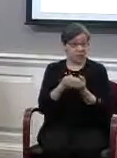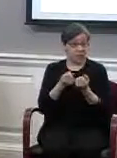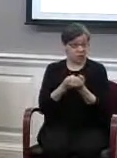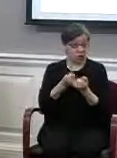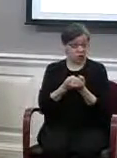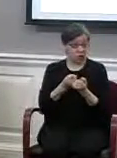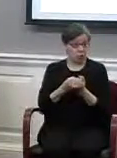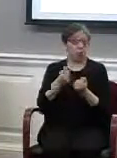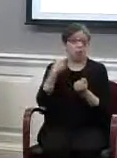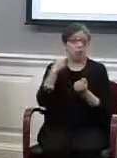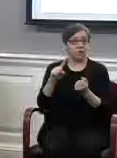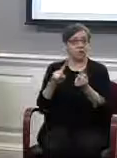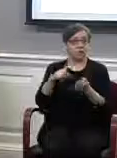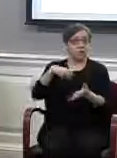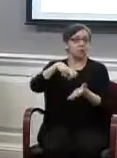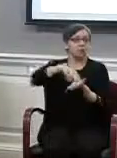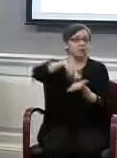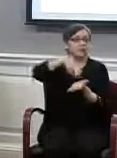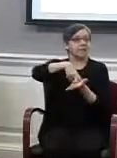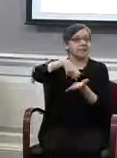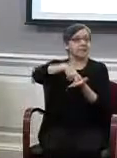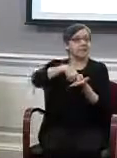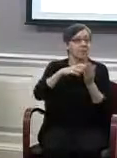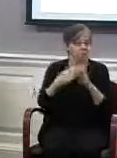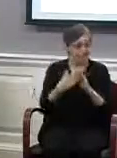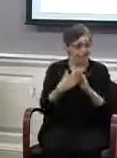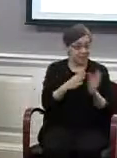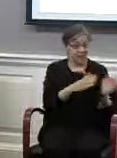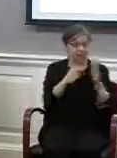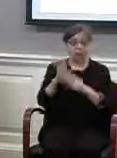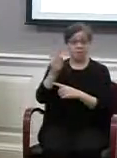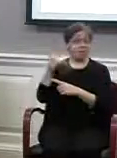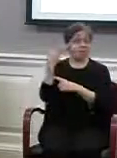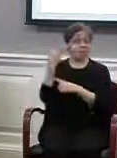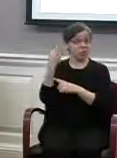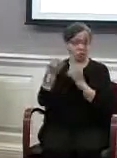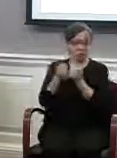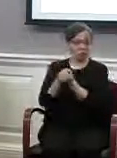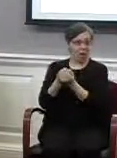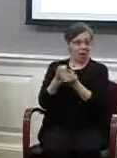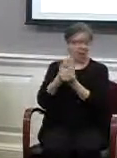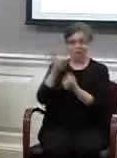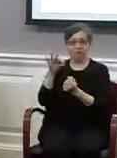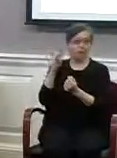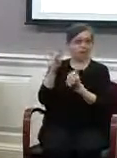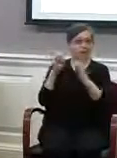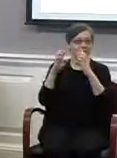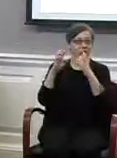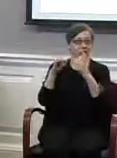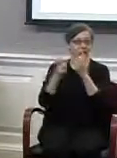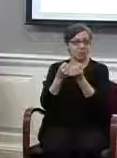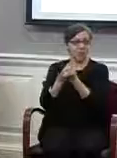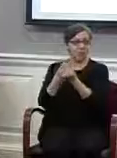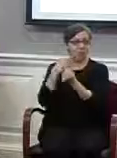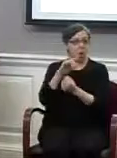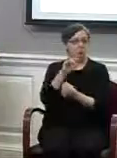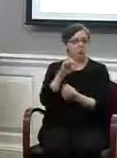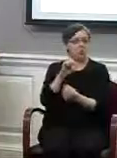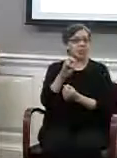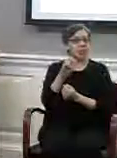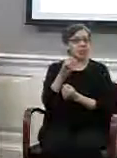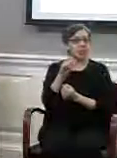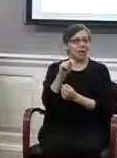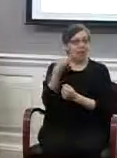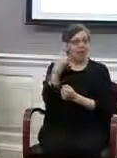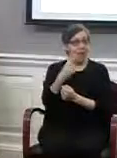the Protestant communities of Lebanon, French sponsors, educational sponsors for the Jesuit communities